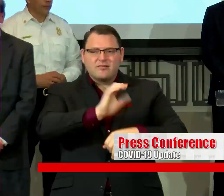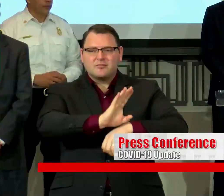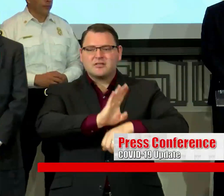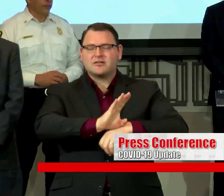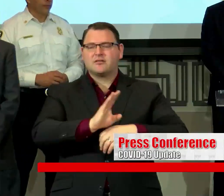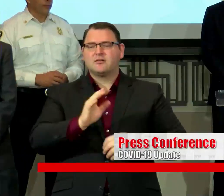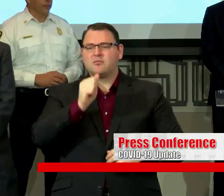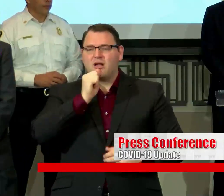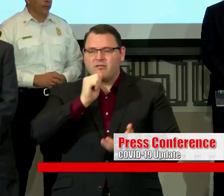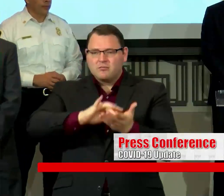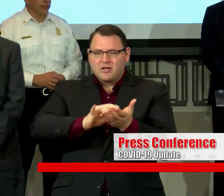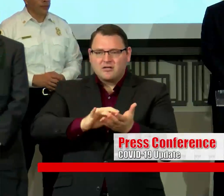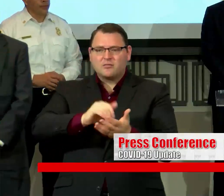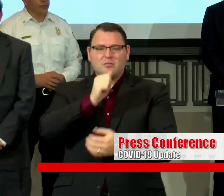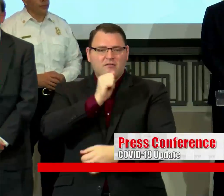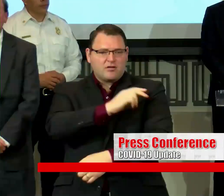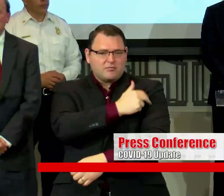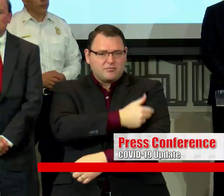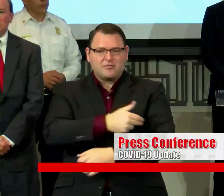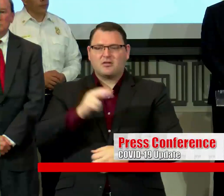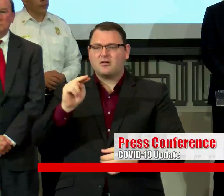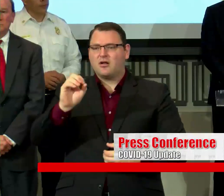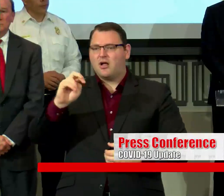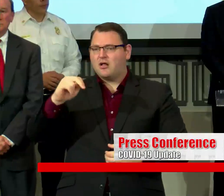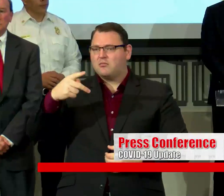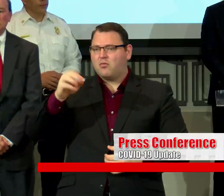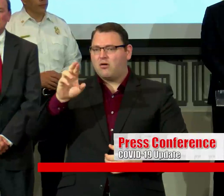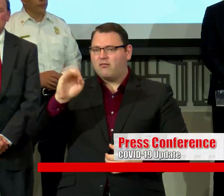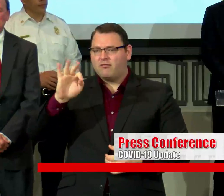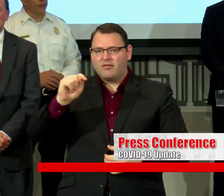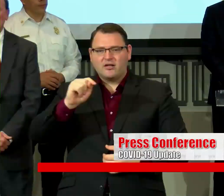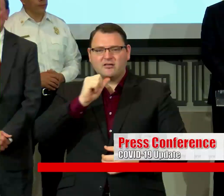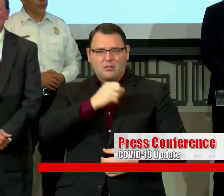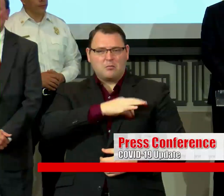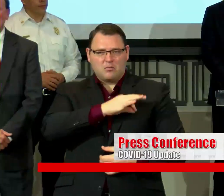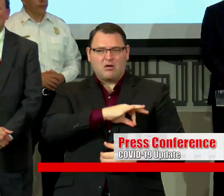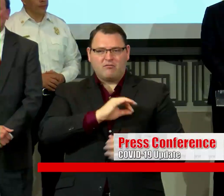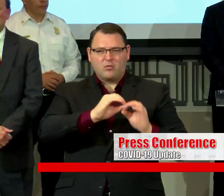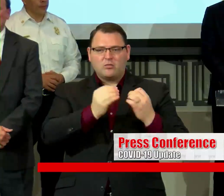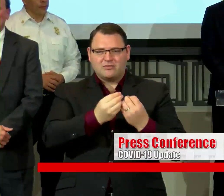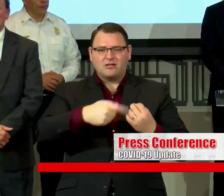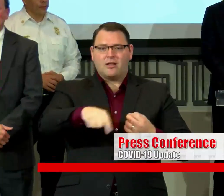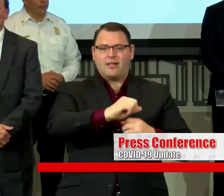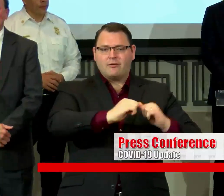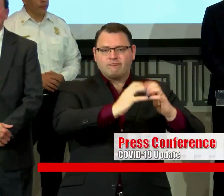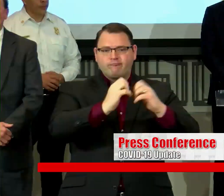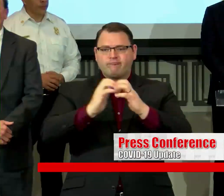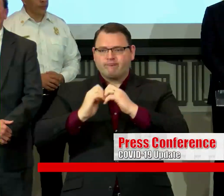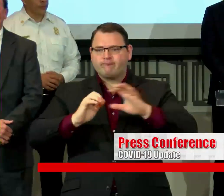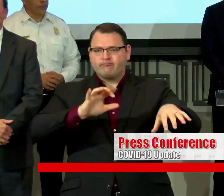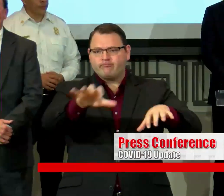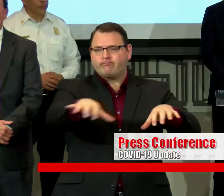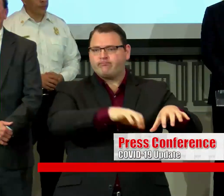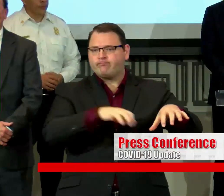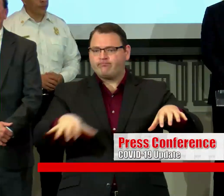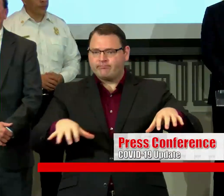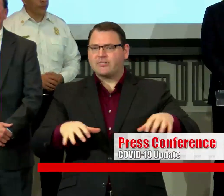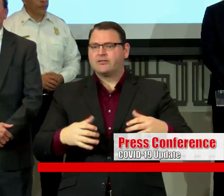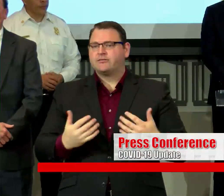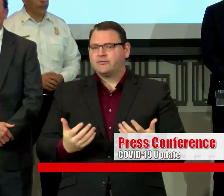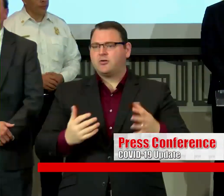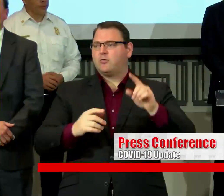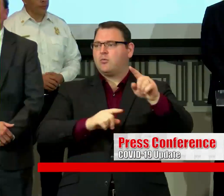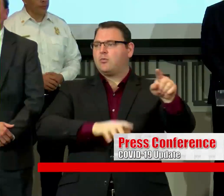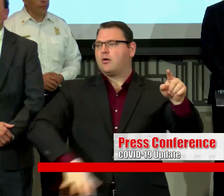being provided. Testing is very important, and to give us some sense of what's taking place in the city of Houston. And so let me just